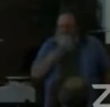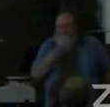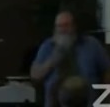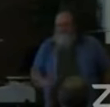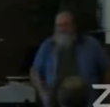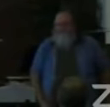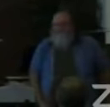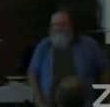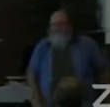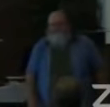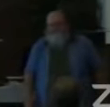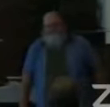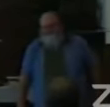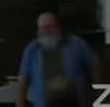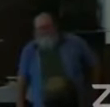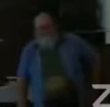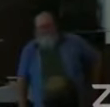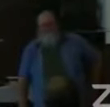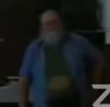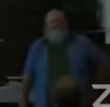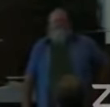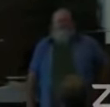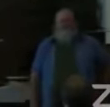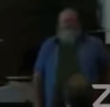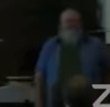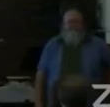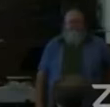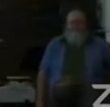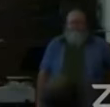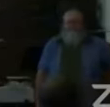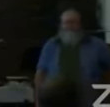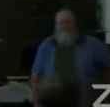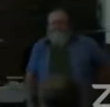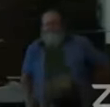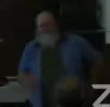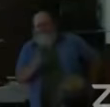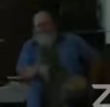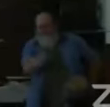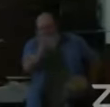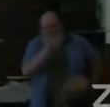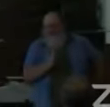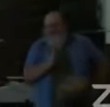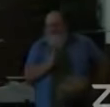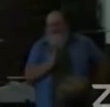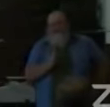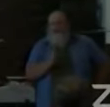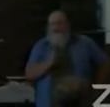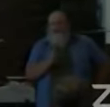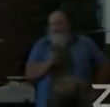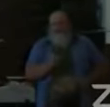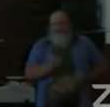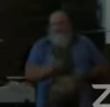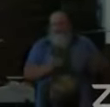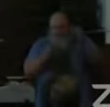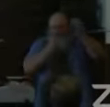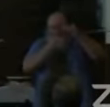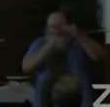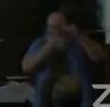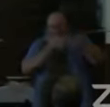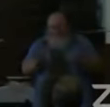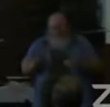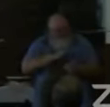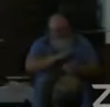of God. God gave me this verse more than 6 years ago. It says, may the God of hope fill you with all joy and